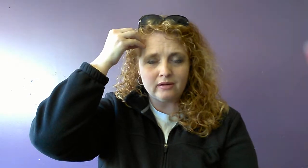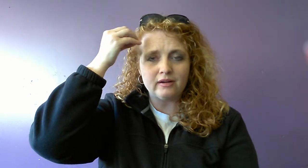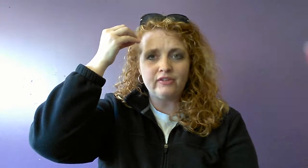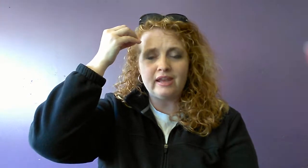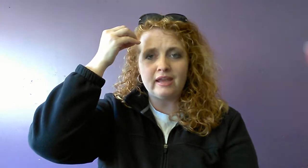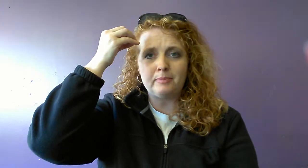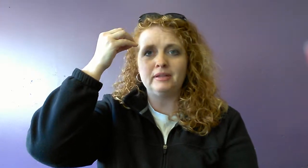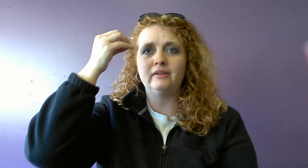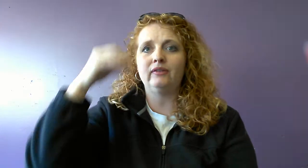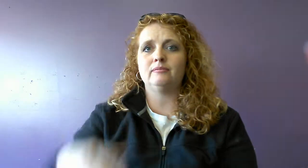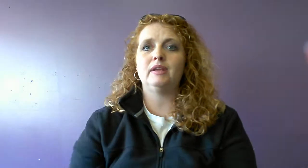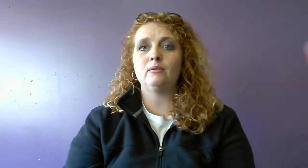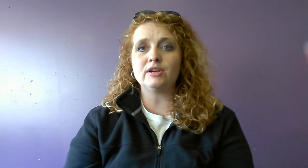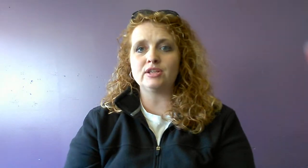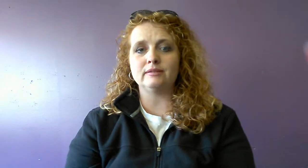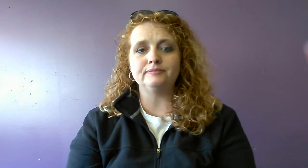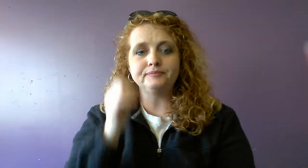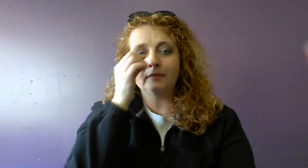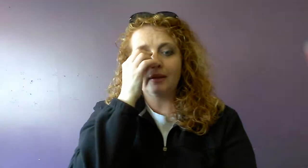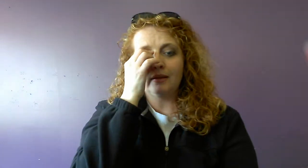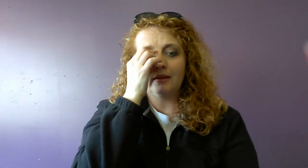our state capital is in Washington.